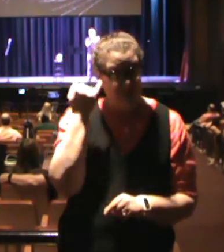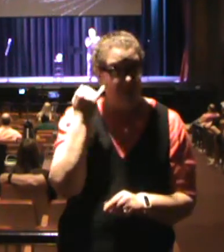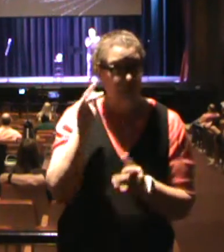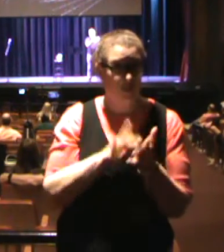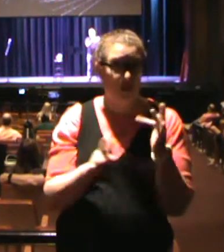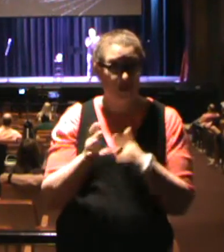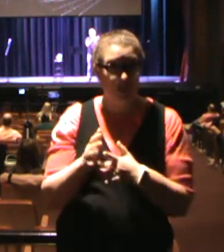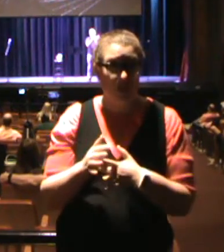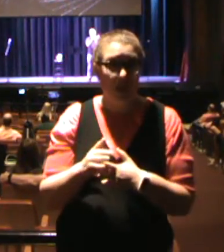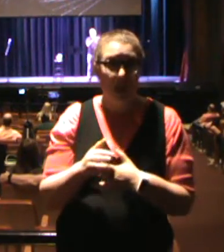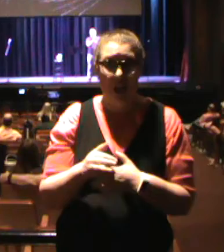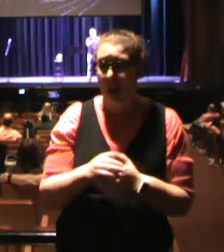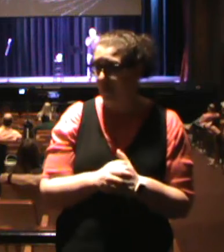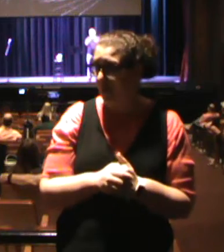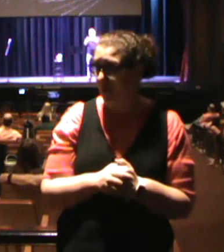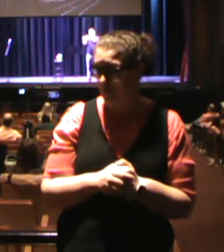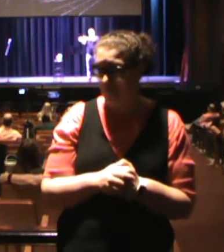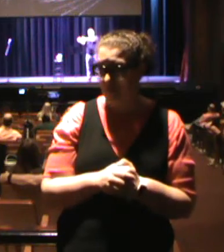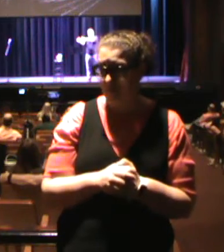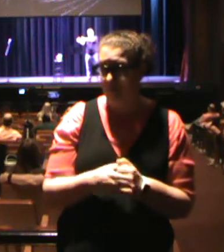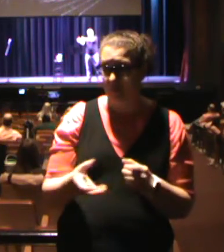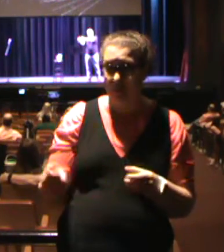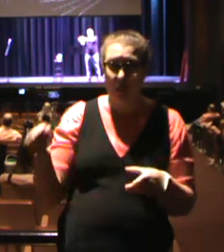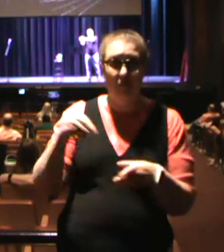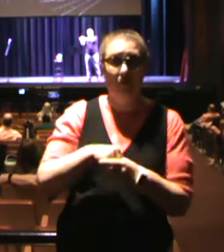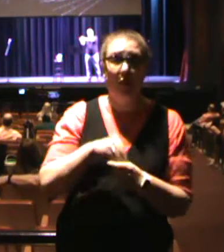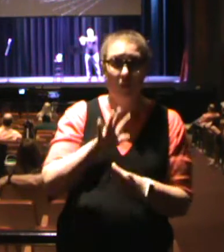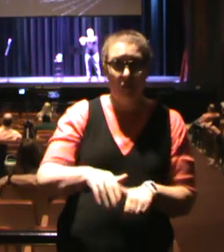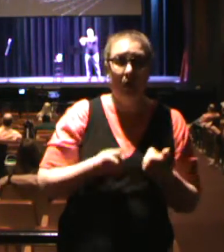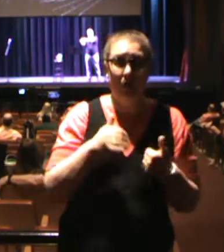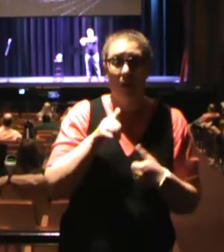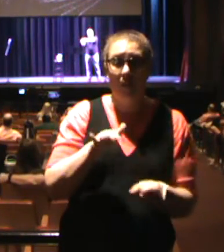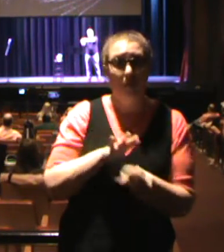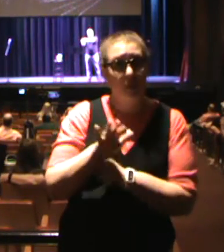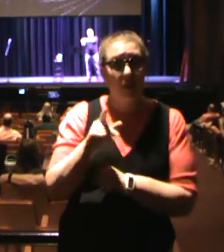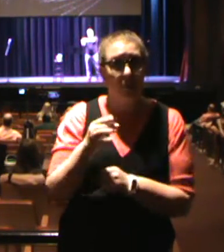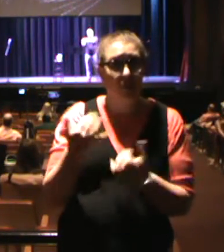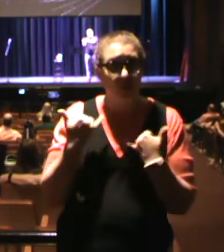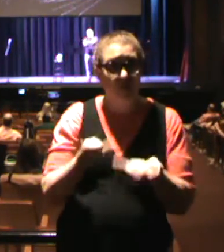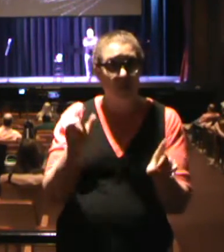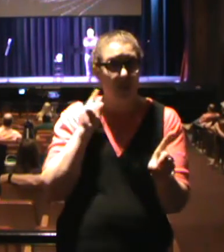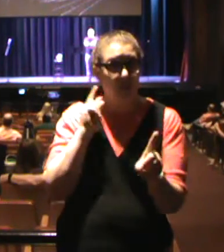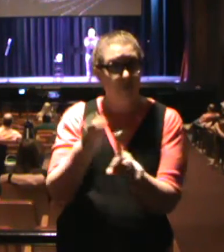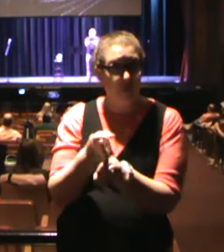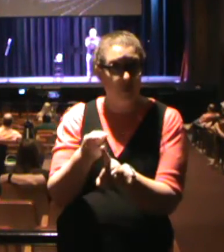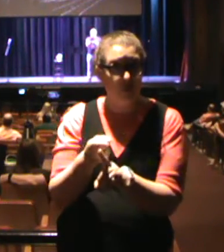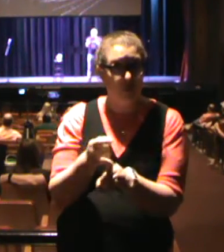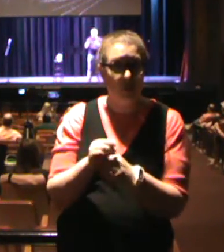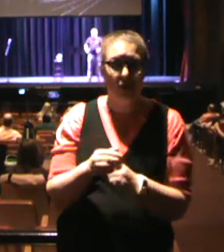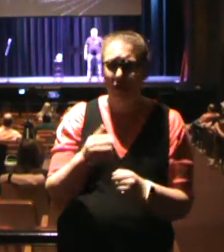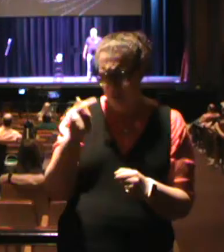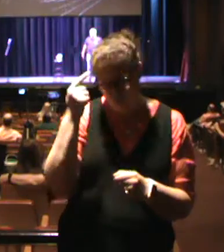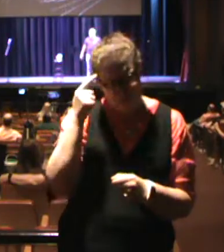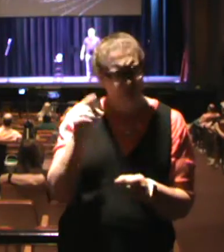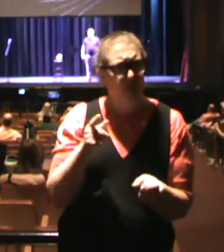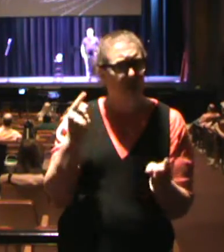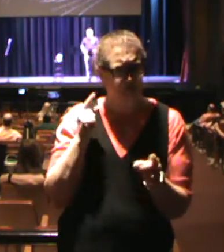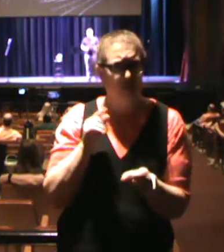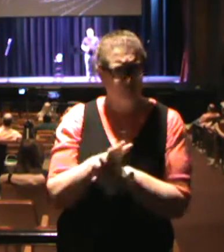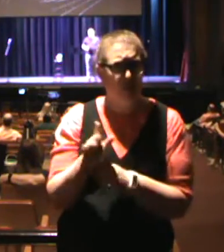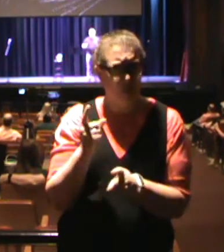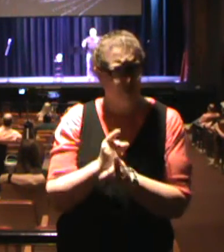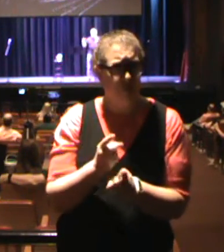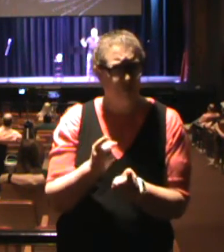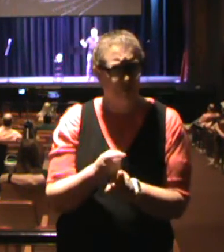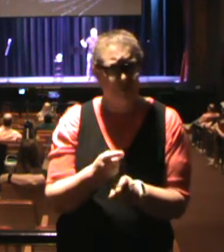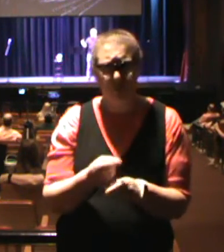into your life, it would be enough to keep you focused and do what God has called you to do? You would think it would be enough for you, right?